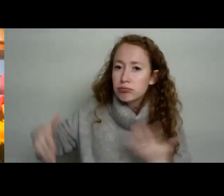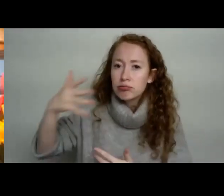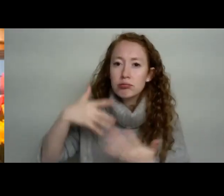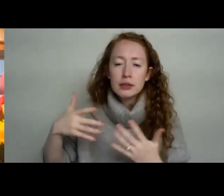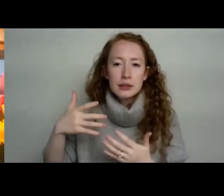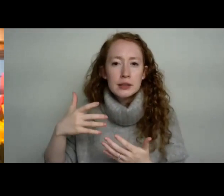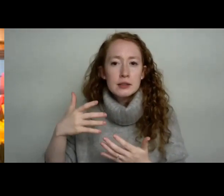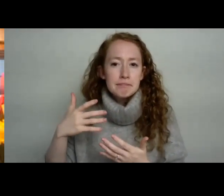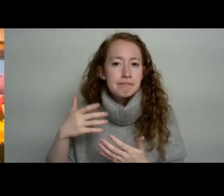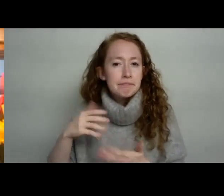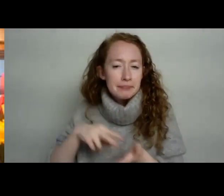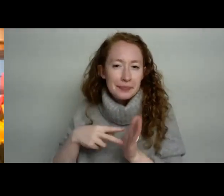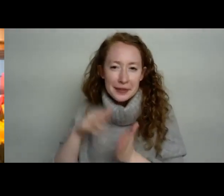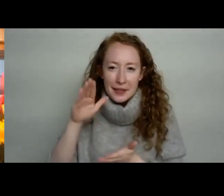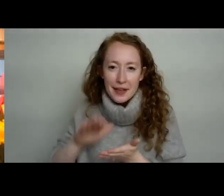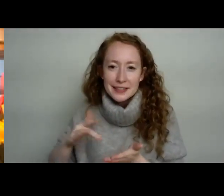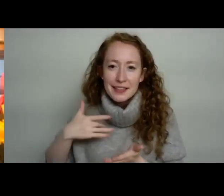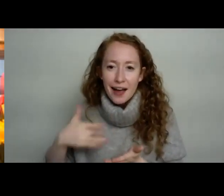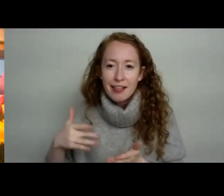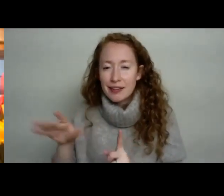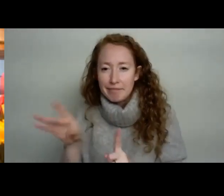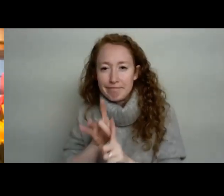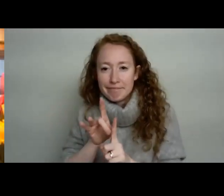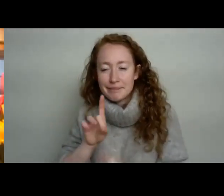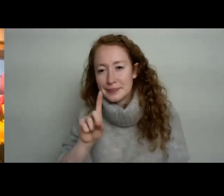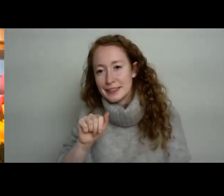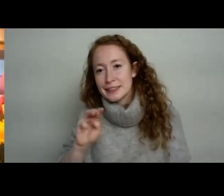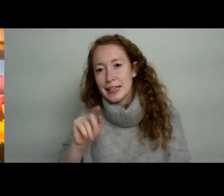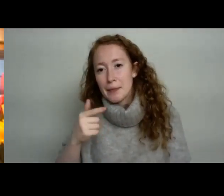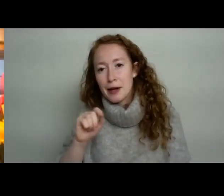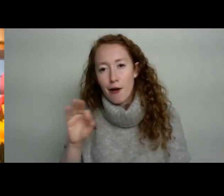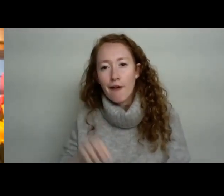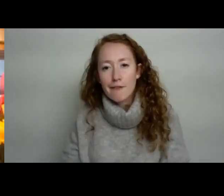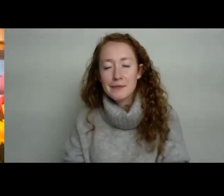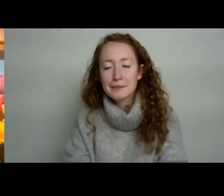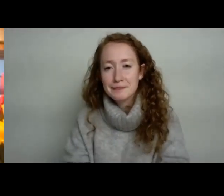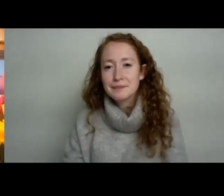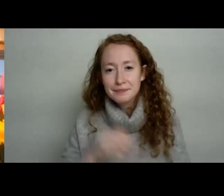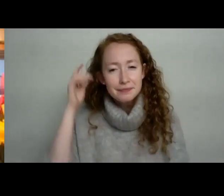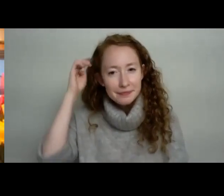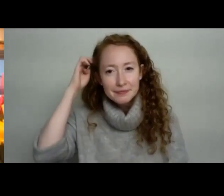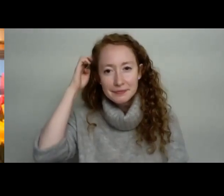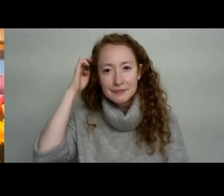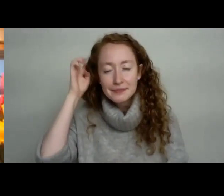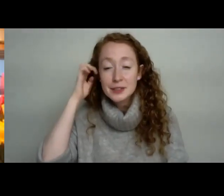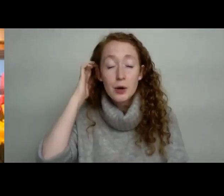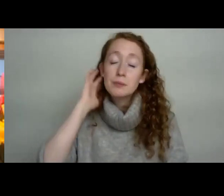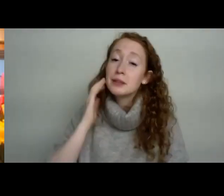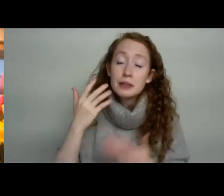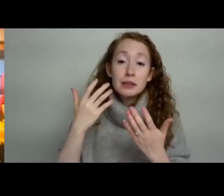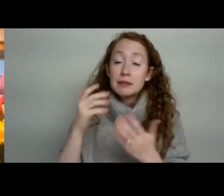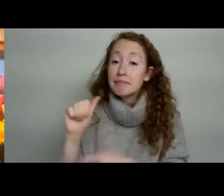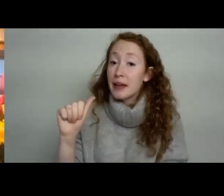preventable. So now let's talk about transplanting these tender annuals, whether it's broccoli or, pardon